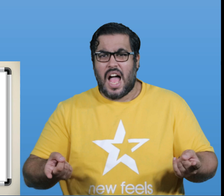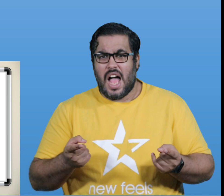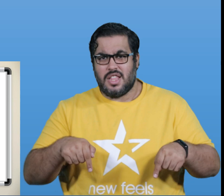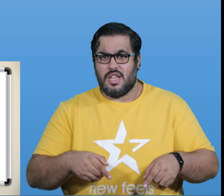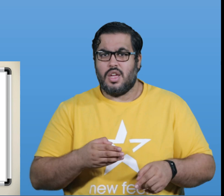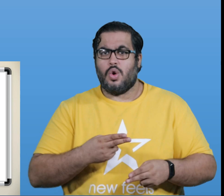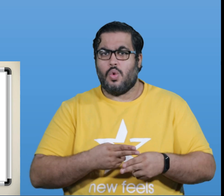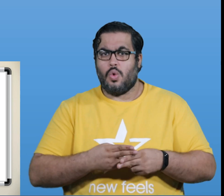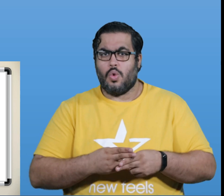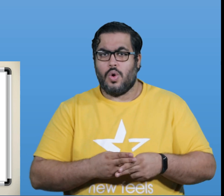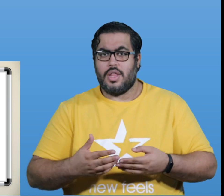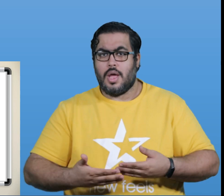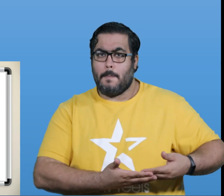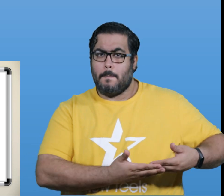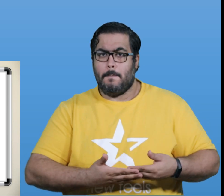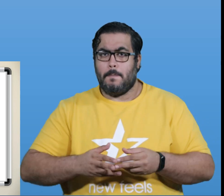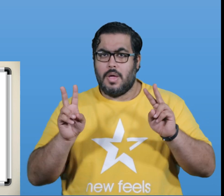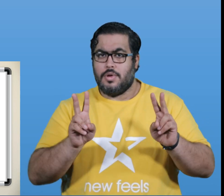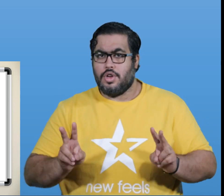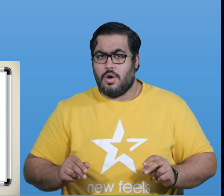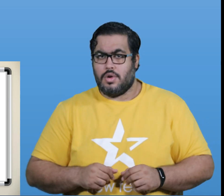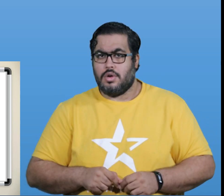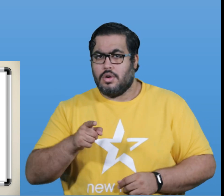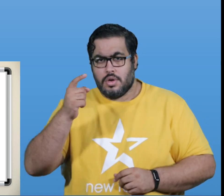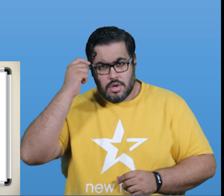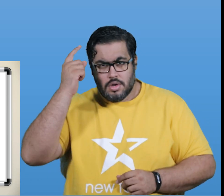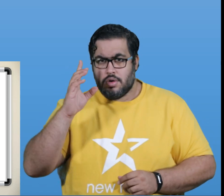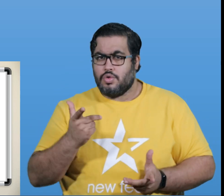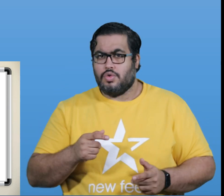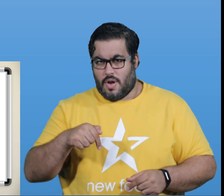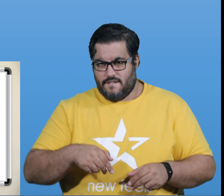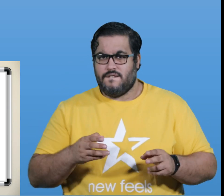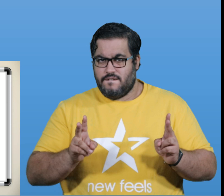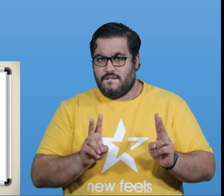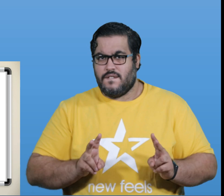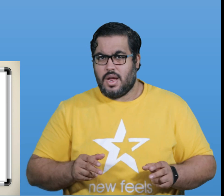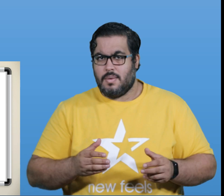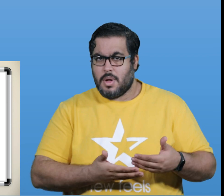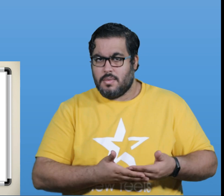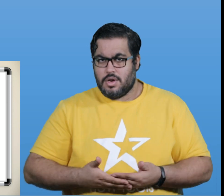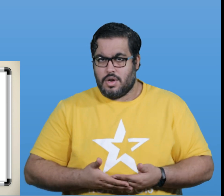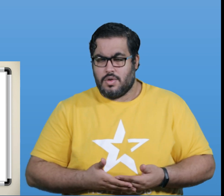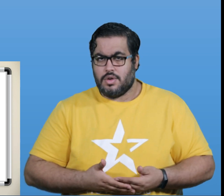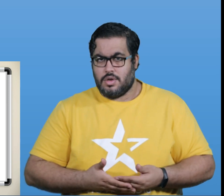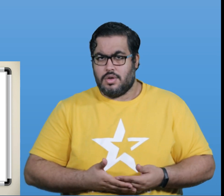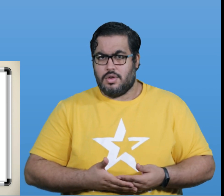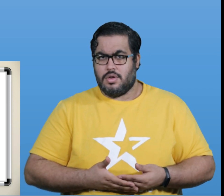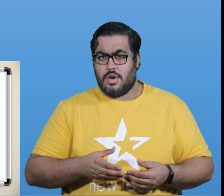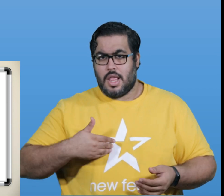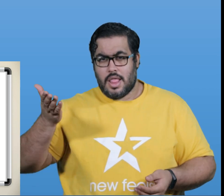have a baby shower? And justify your answer. What do you think? Do we have baby showers in Kuwait? We've read a passage about baby showers